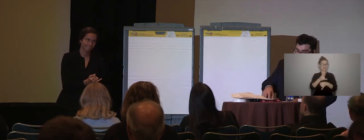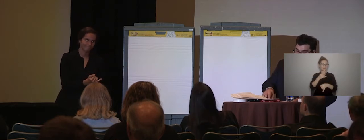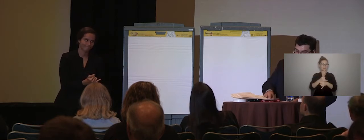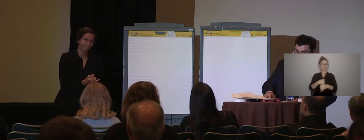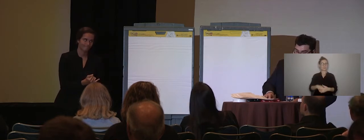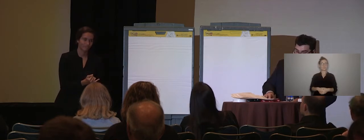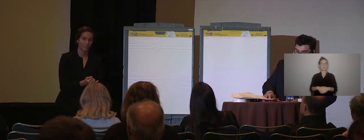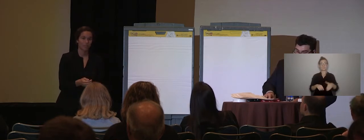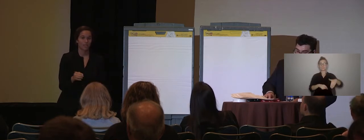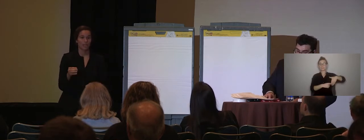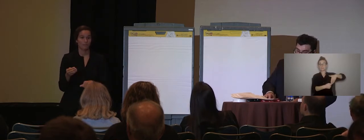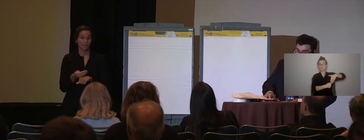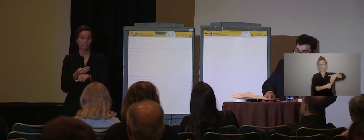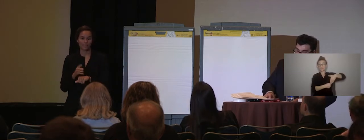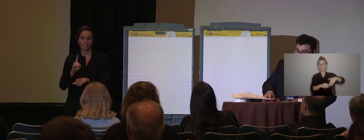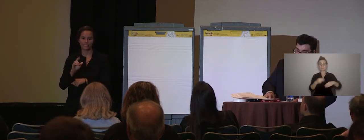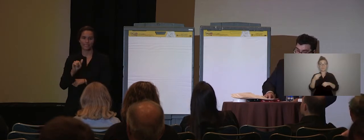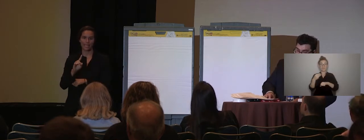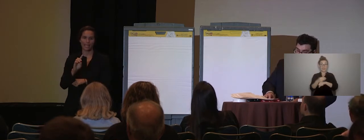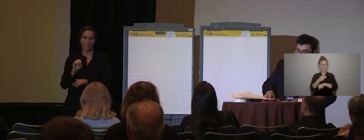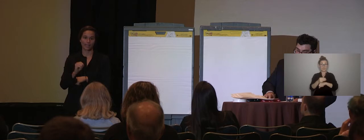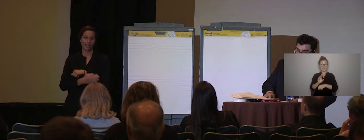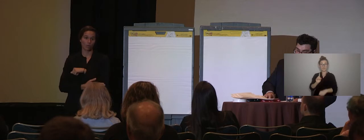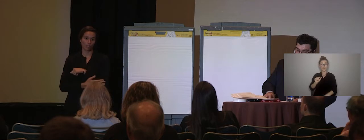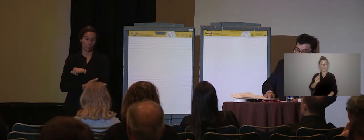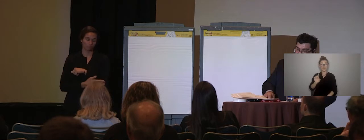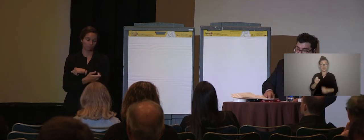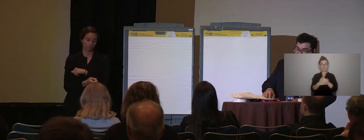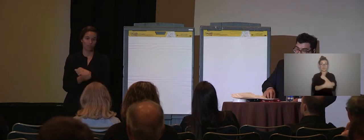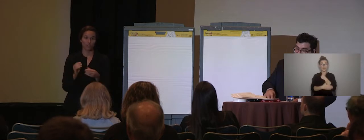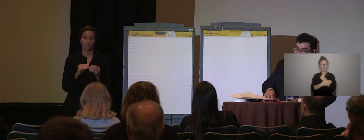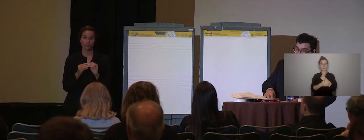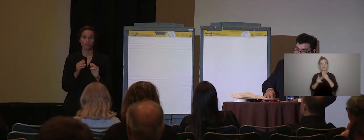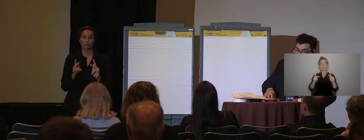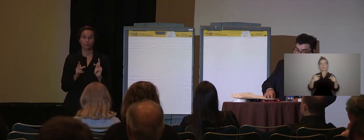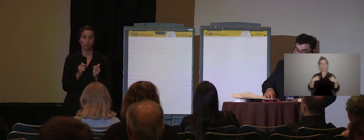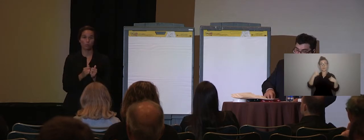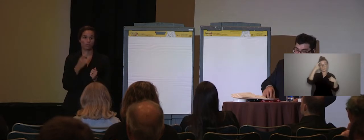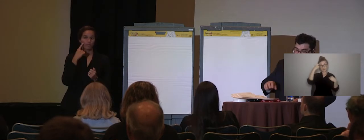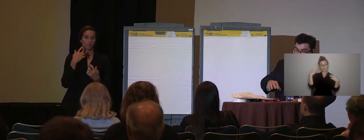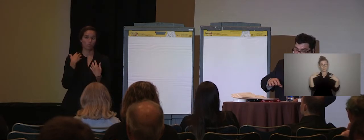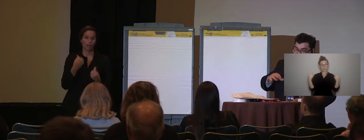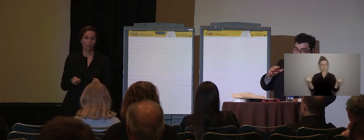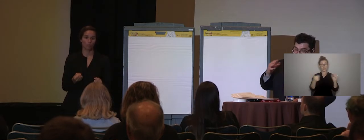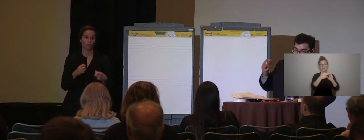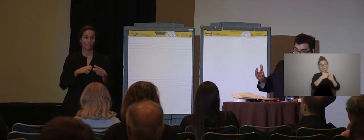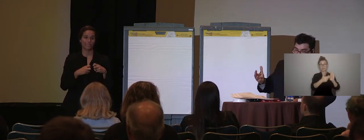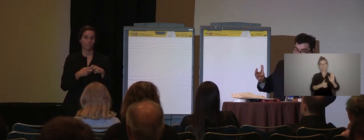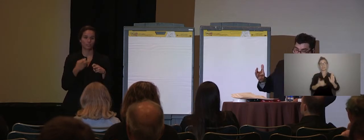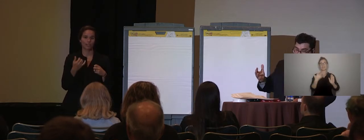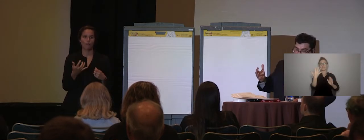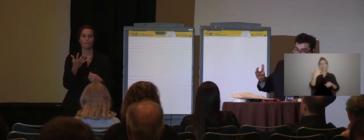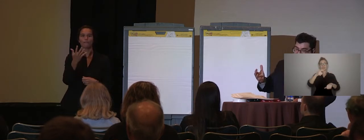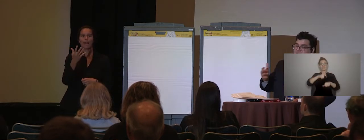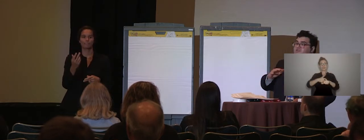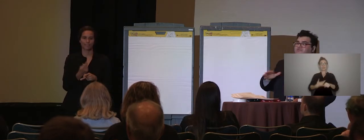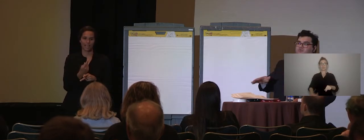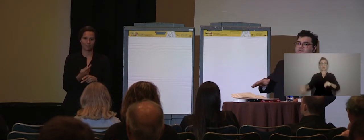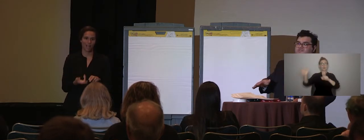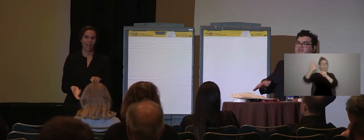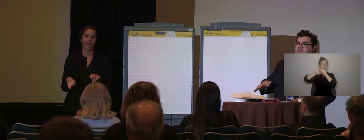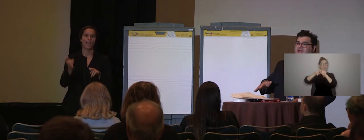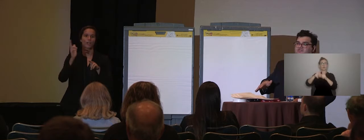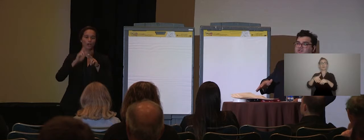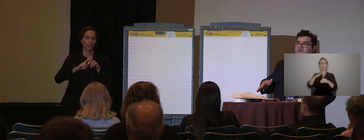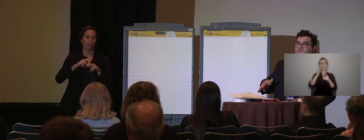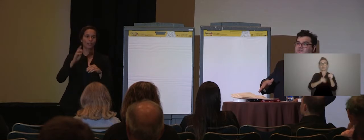In Miami-Dade County, the number of people with mental health conditions is 5 times higher than any of